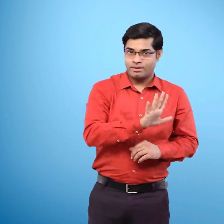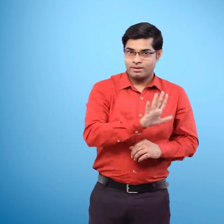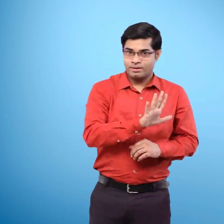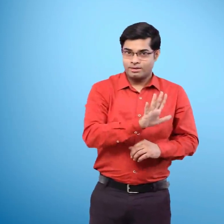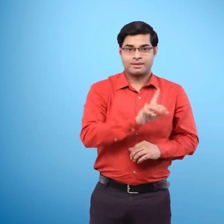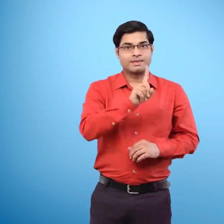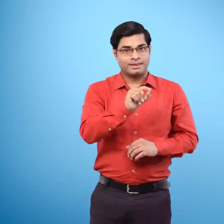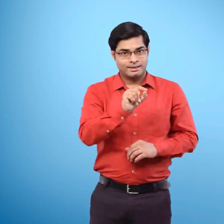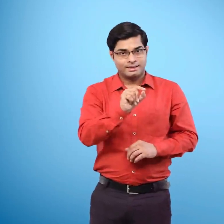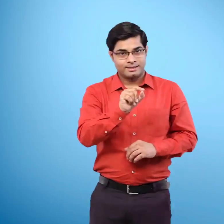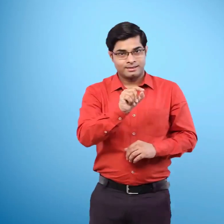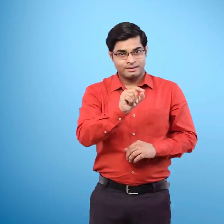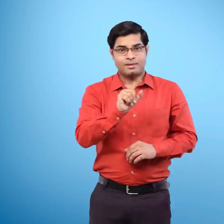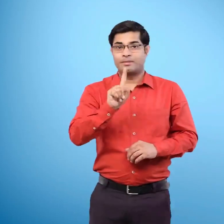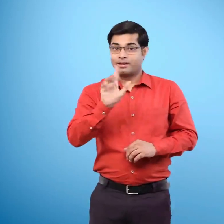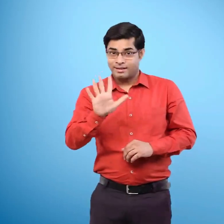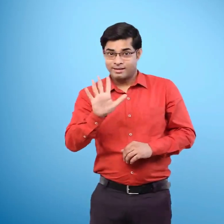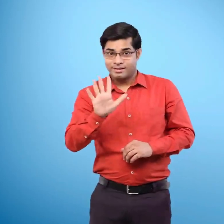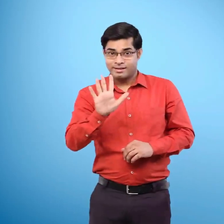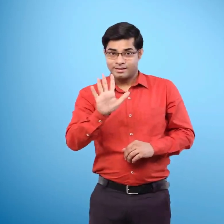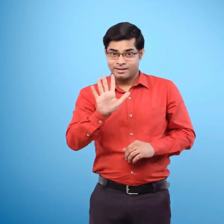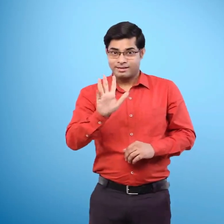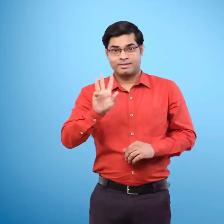Five, 10, 15, 20,